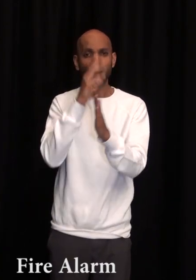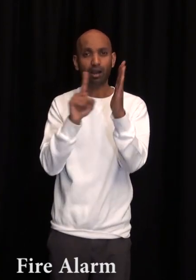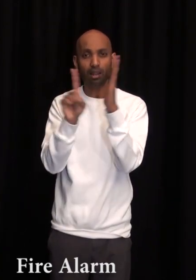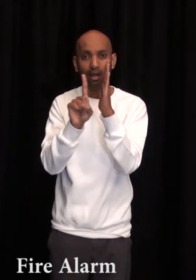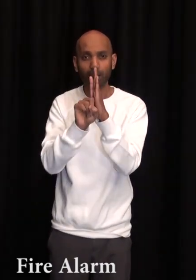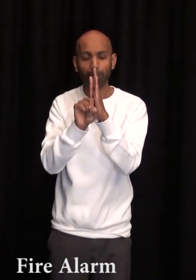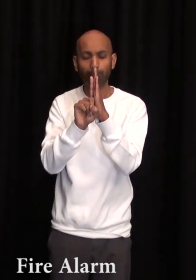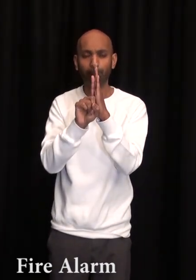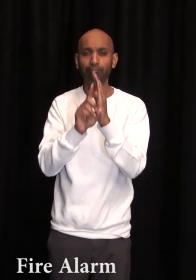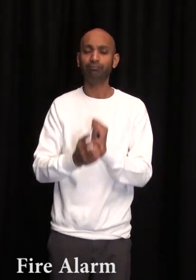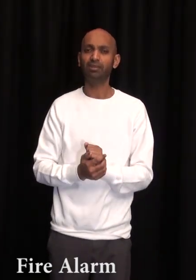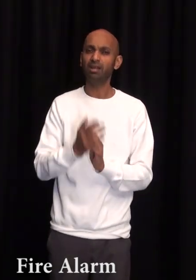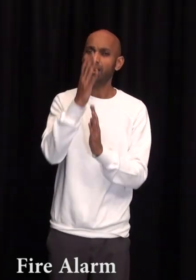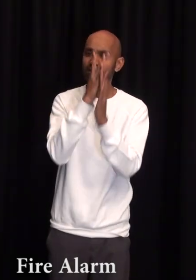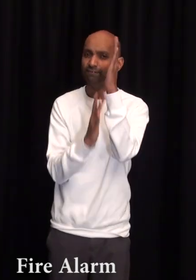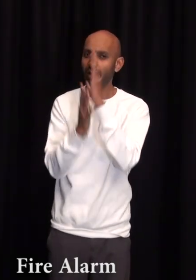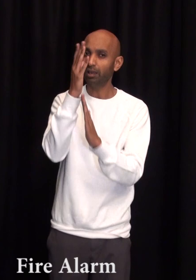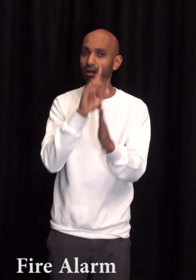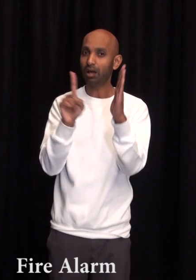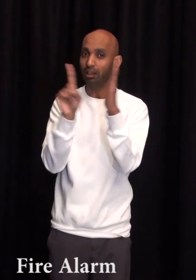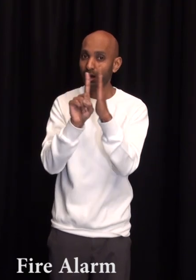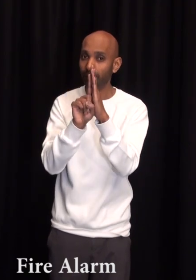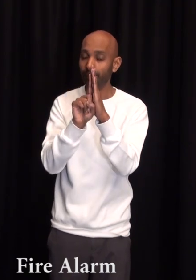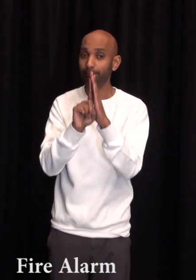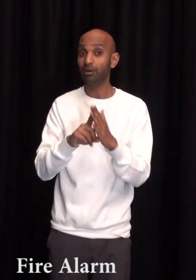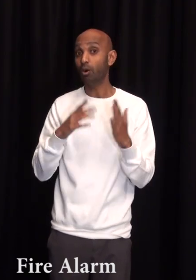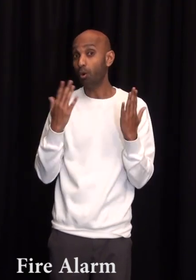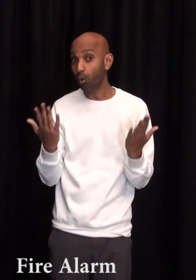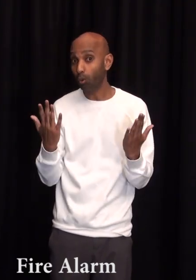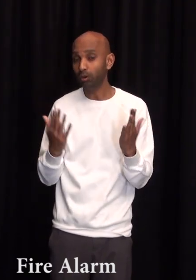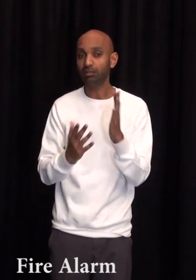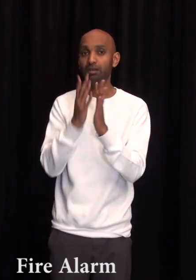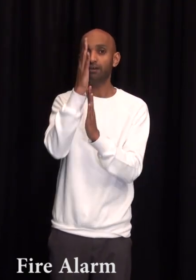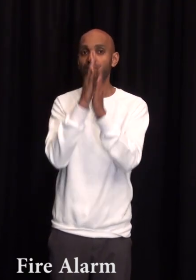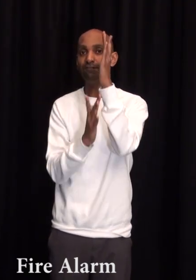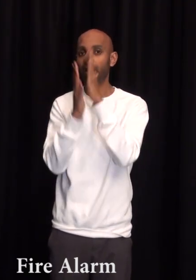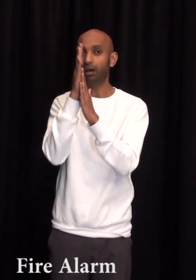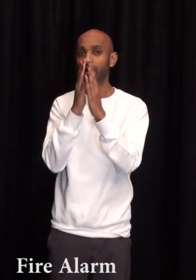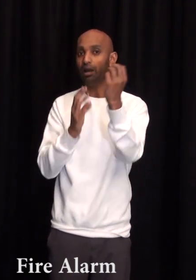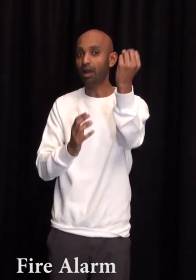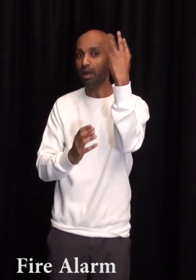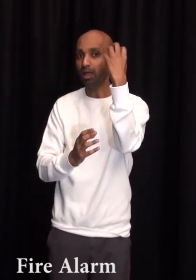Fire alarm. Fire alarm. Or fire